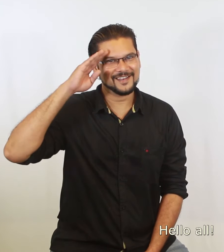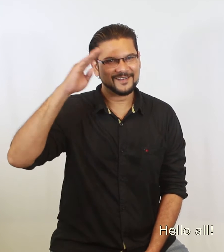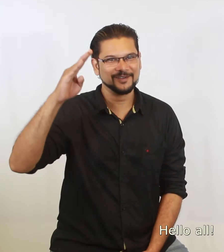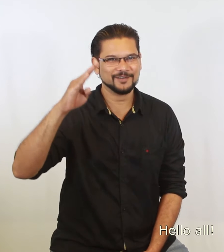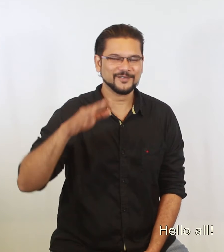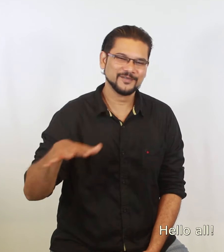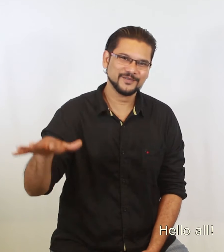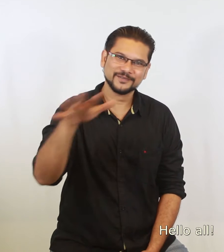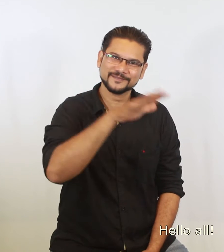Hello all.